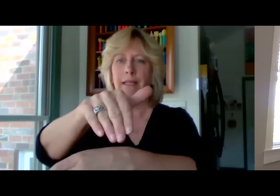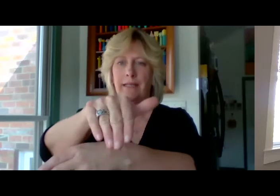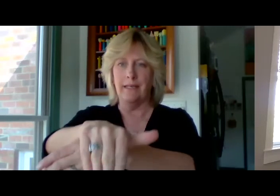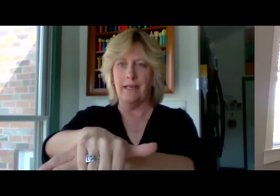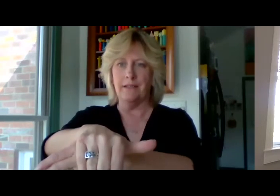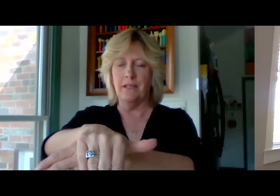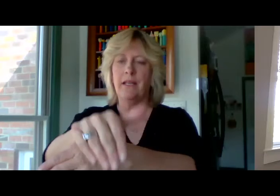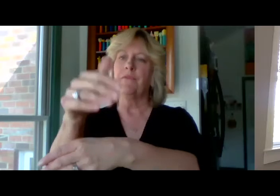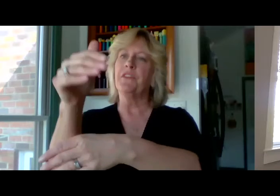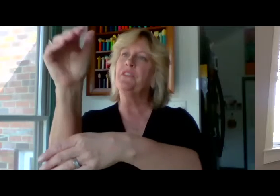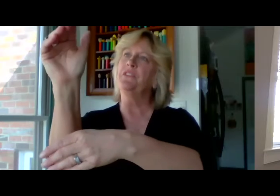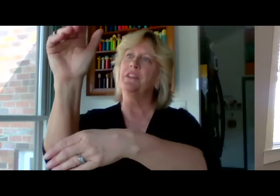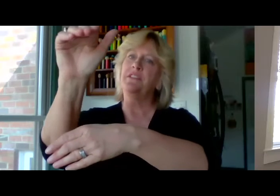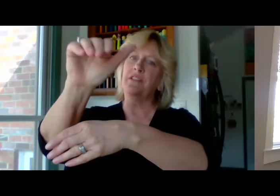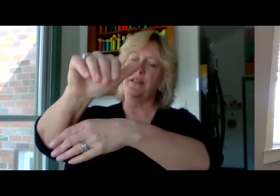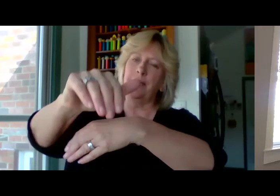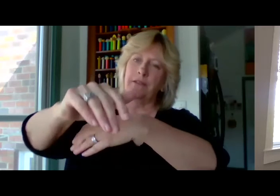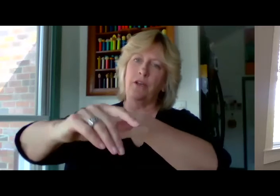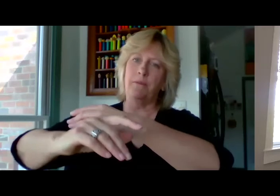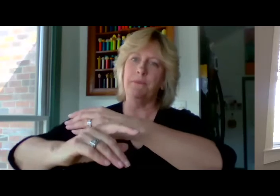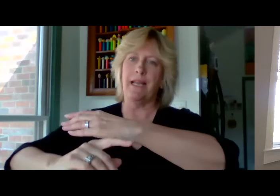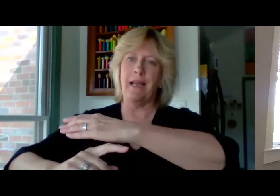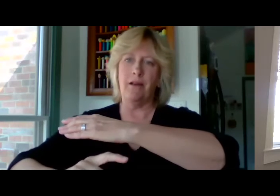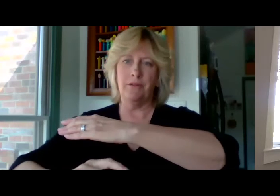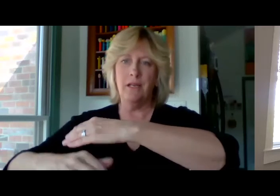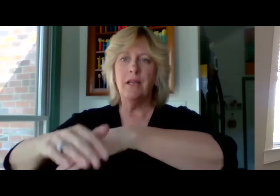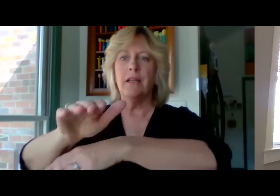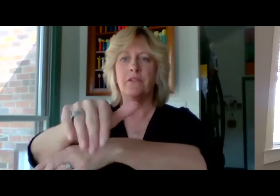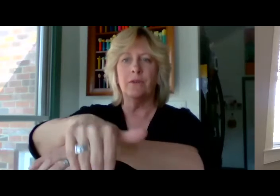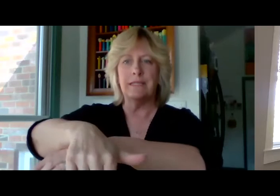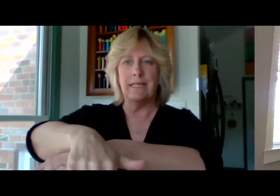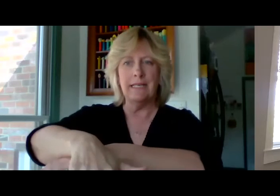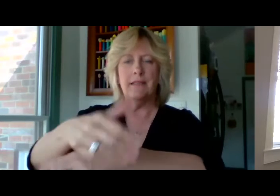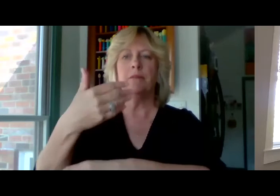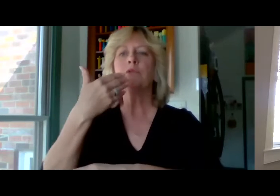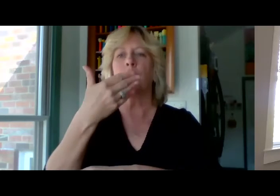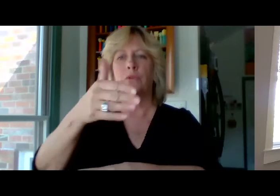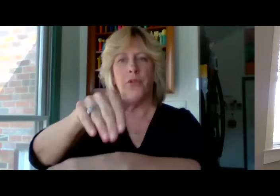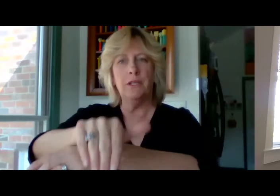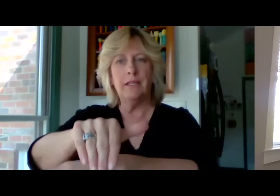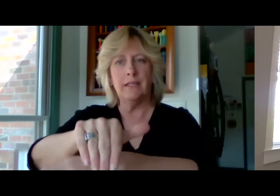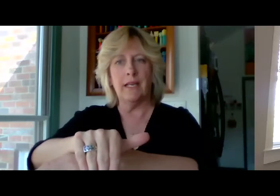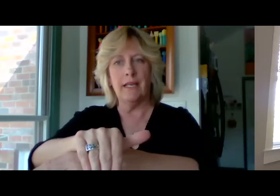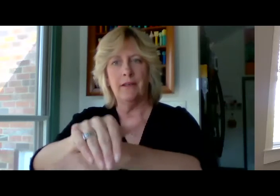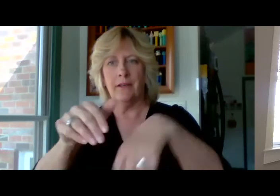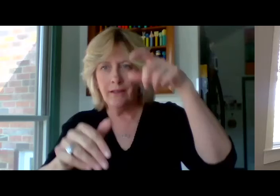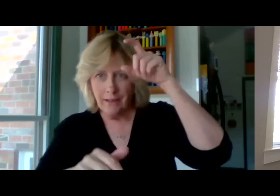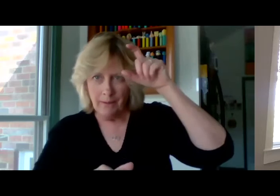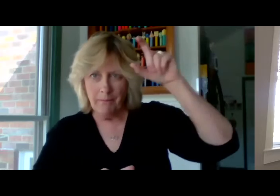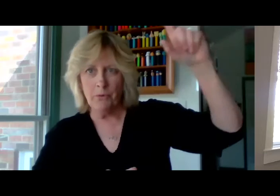good night. This is the sun has come down, and so it's nighttime. So good